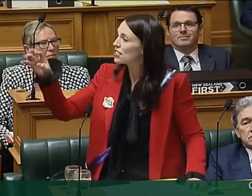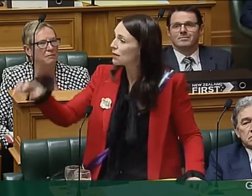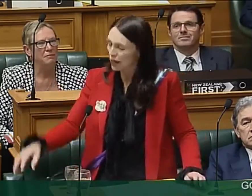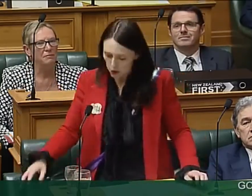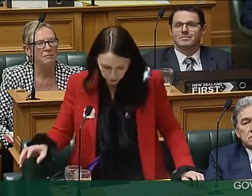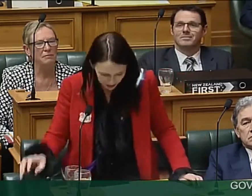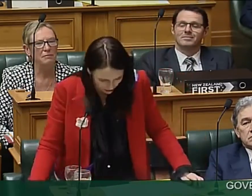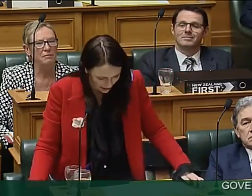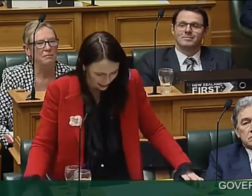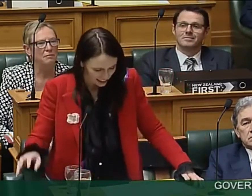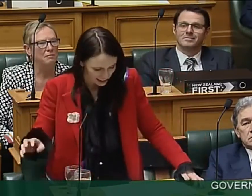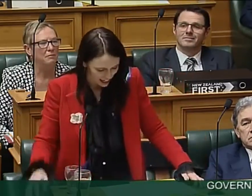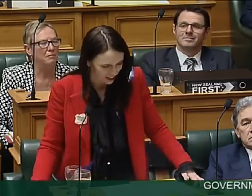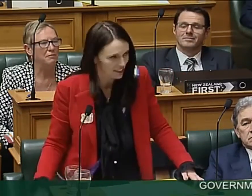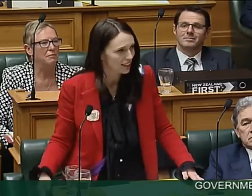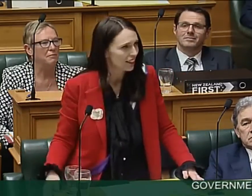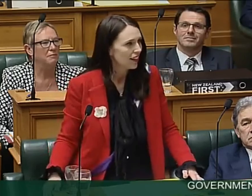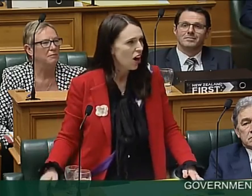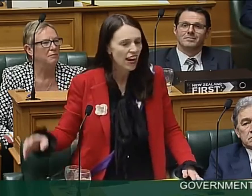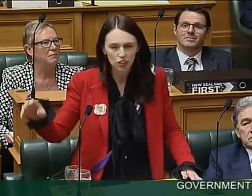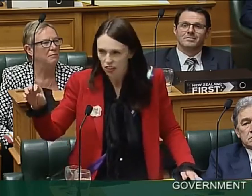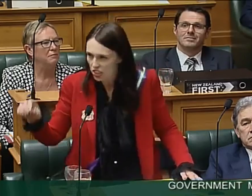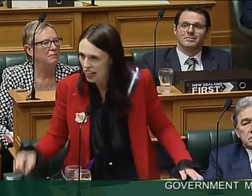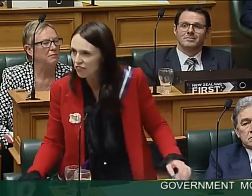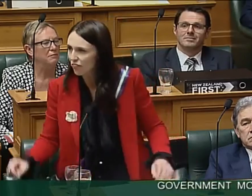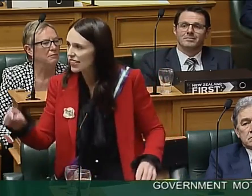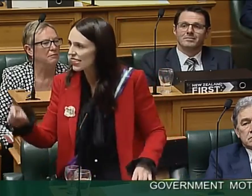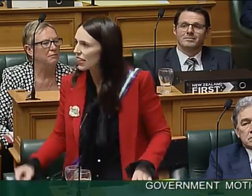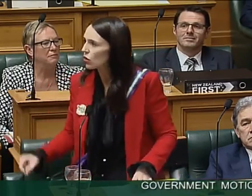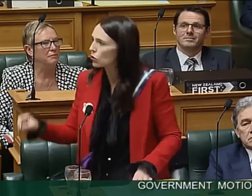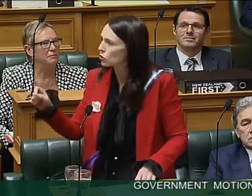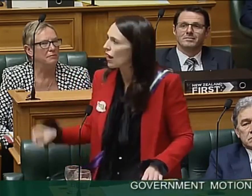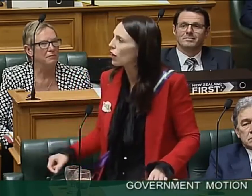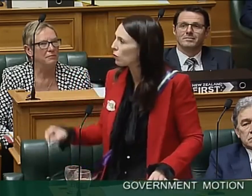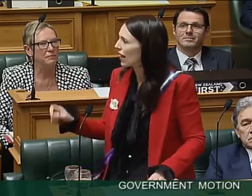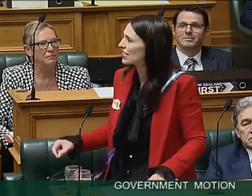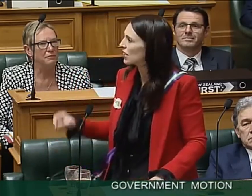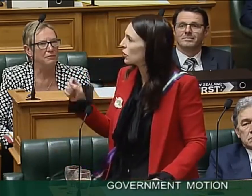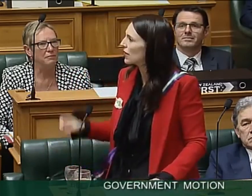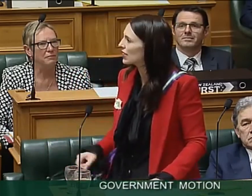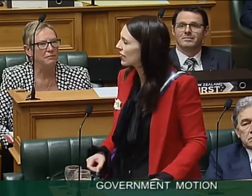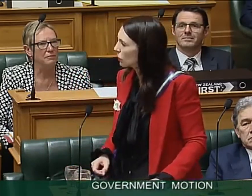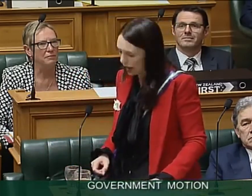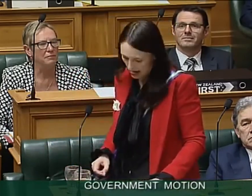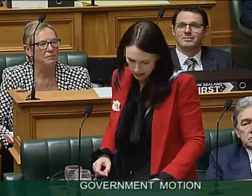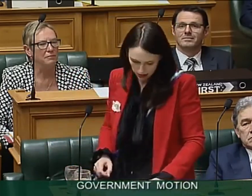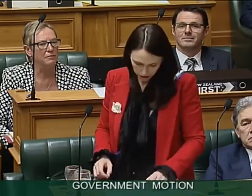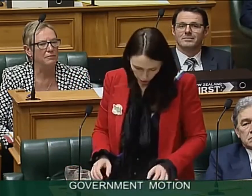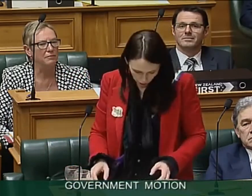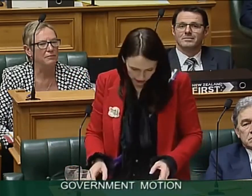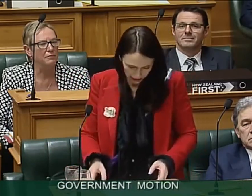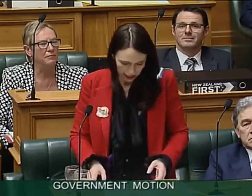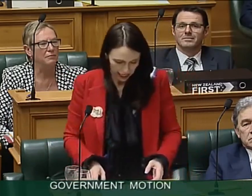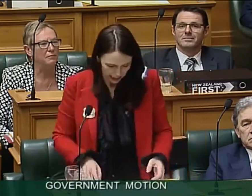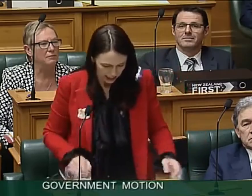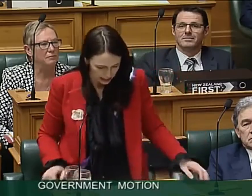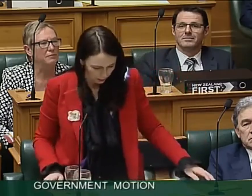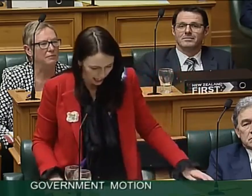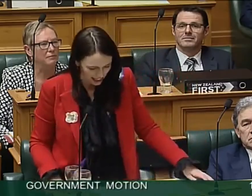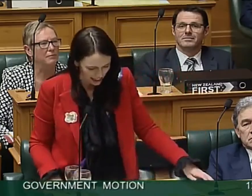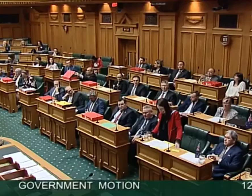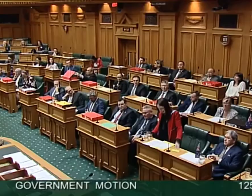the first MP who breastfed in this house. I acknowledge every single trailblazer who has led the way for women